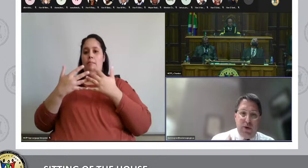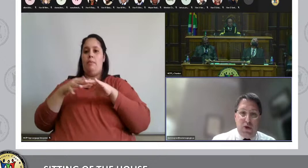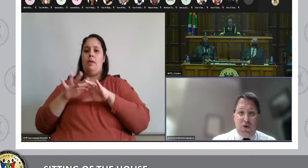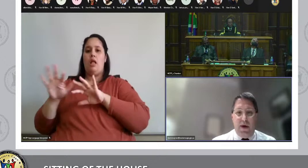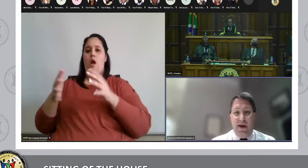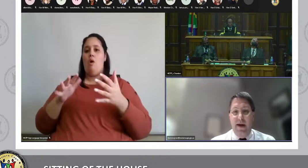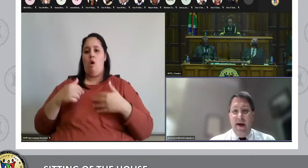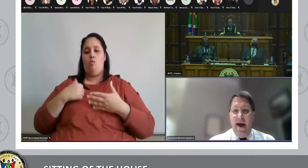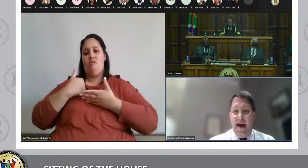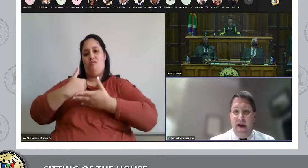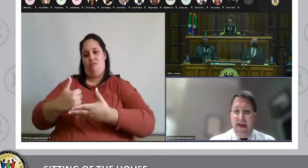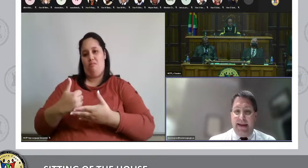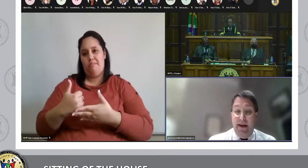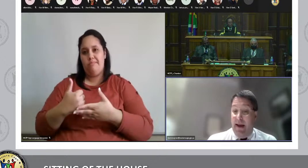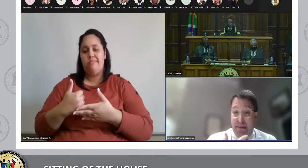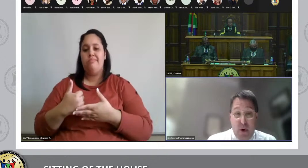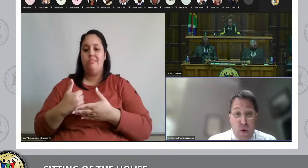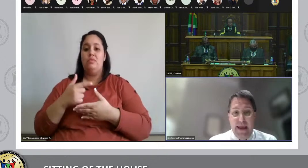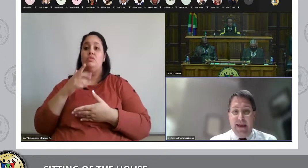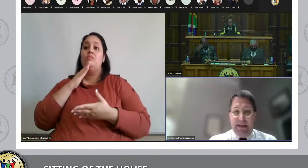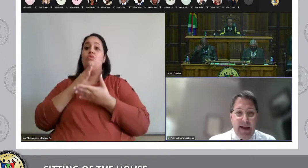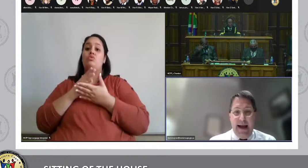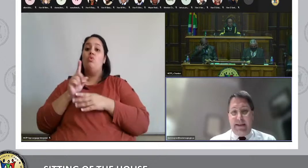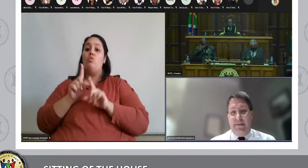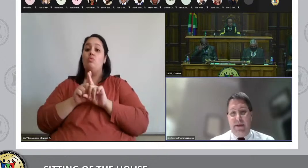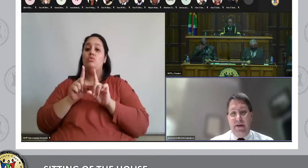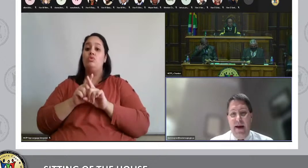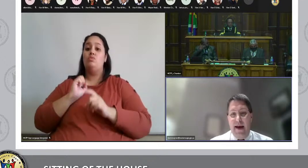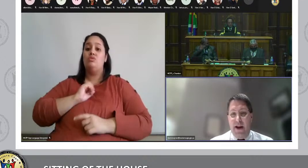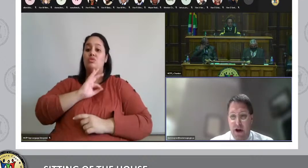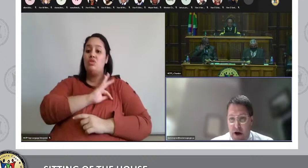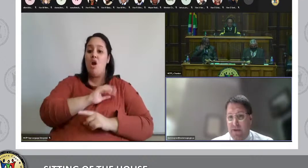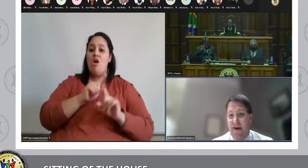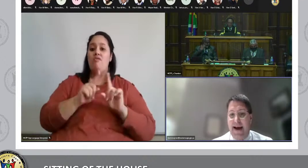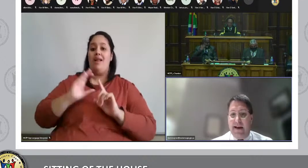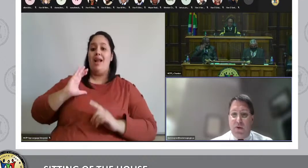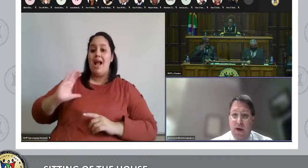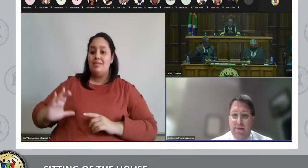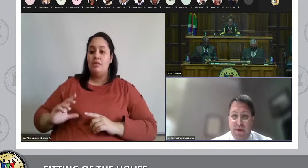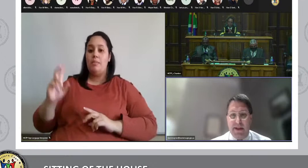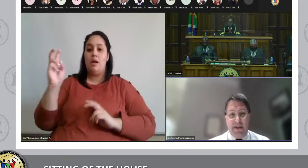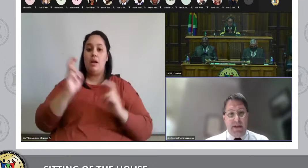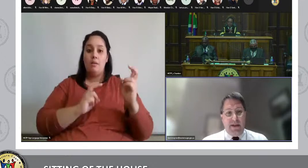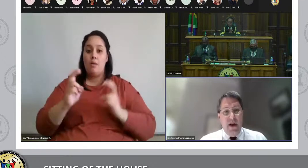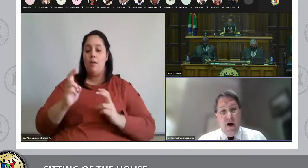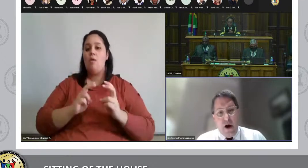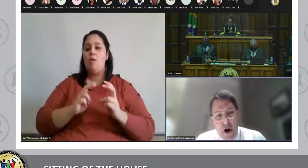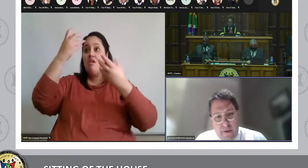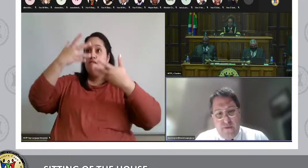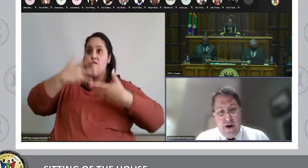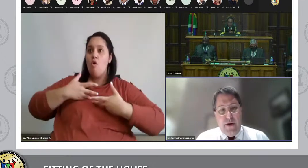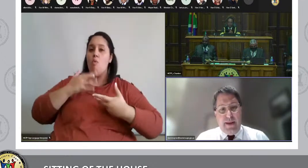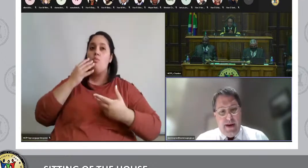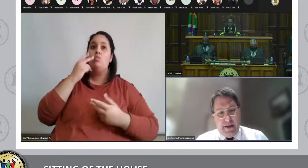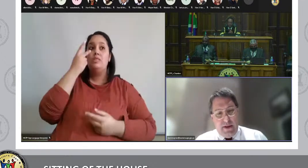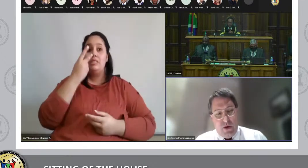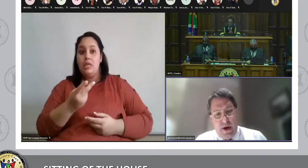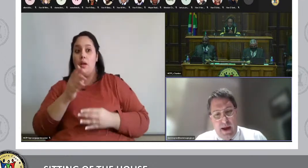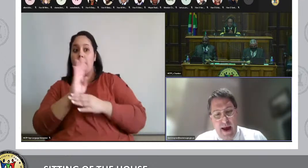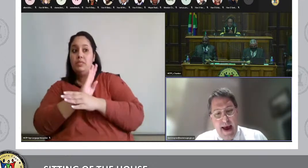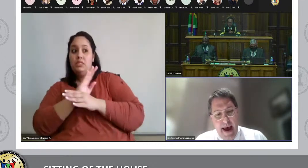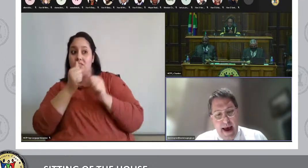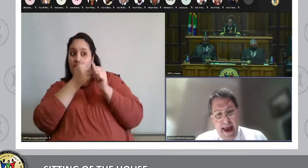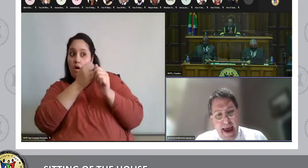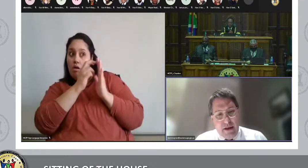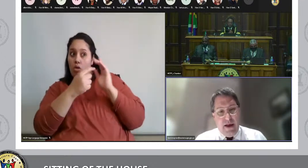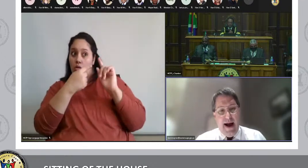Western Cape to ensure that employees and customers notify us when businesses are not following the